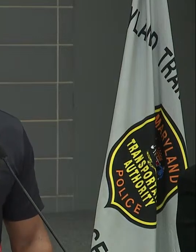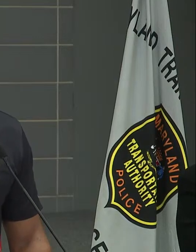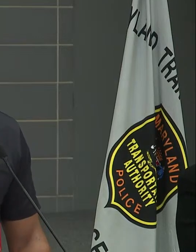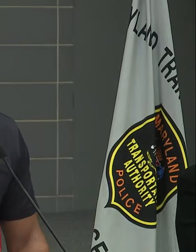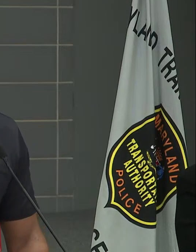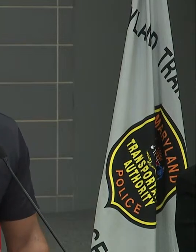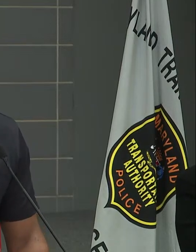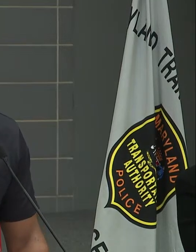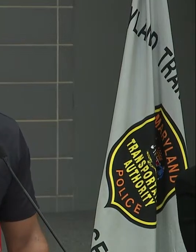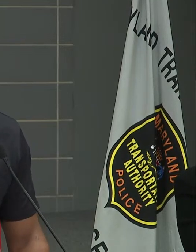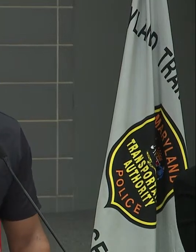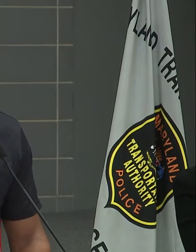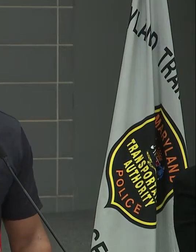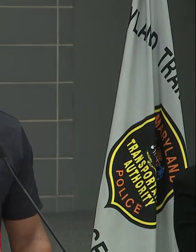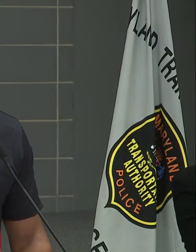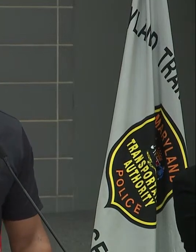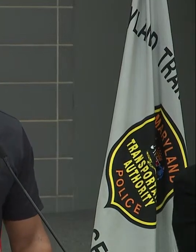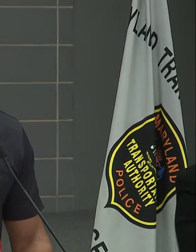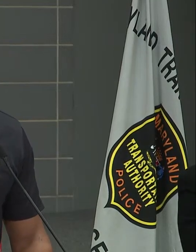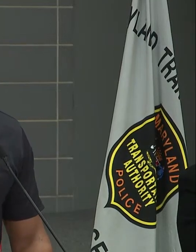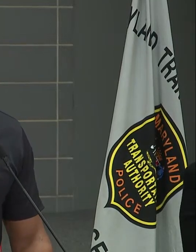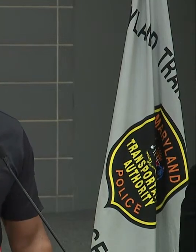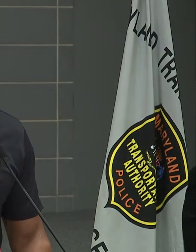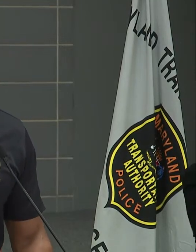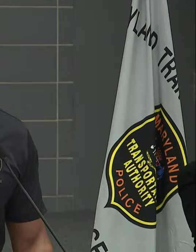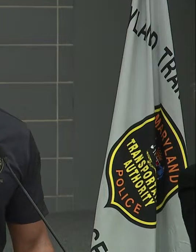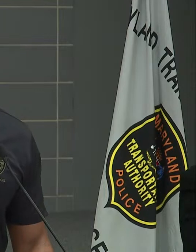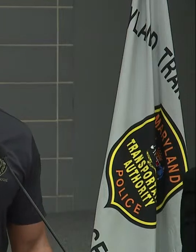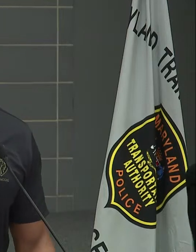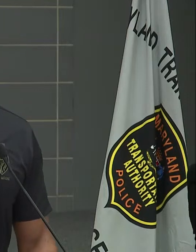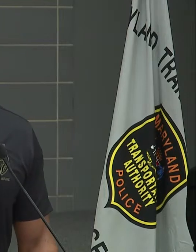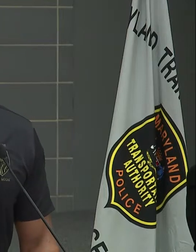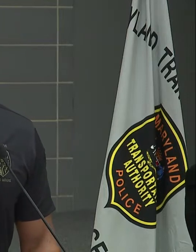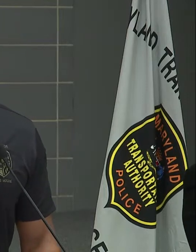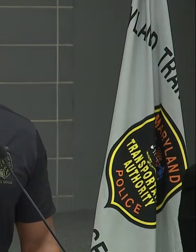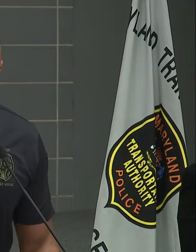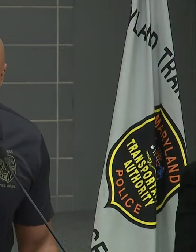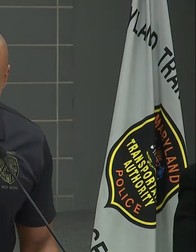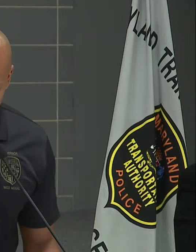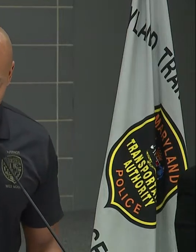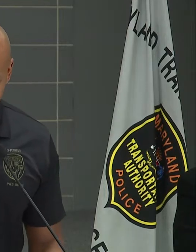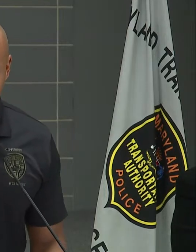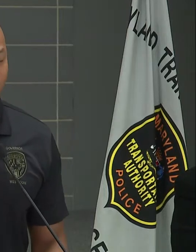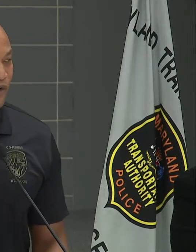support today and every single day. And we're also going to be joined by the following speakers.